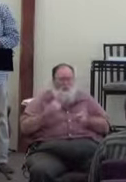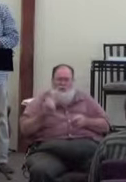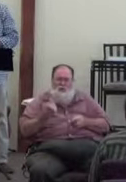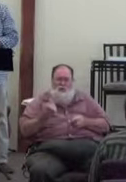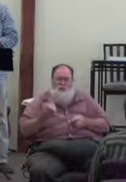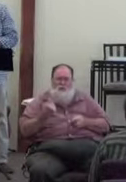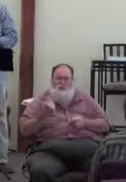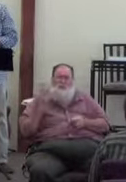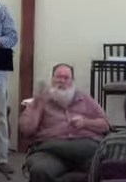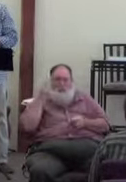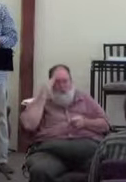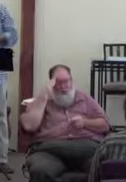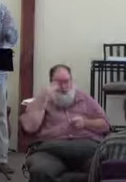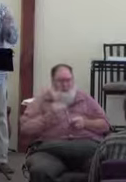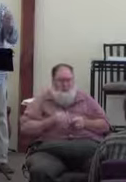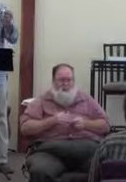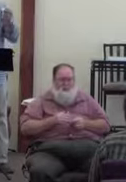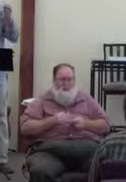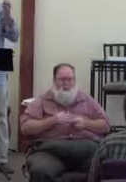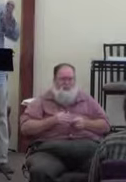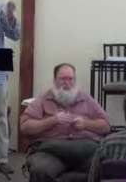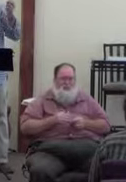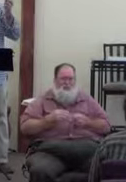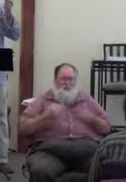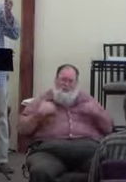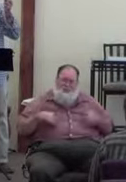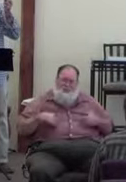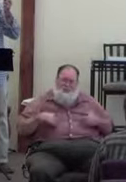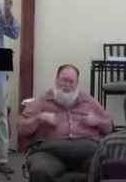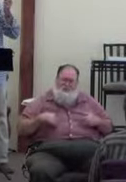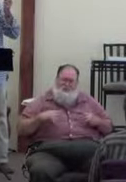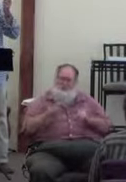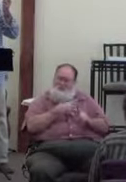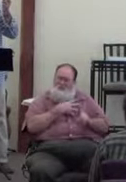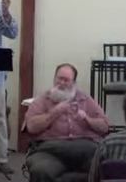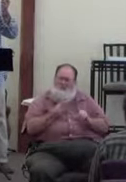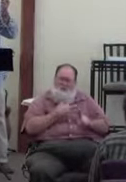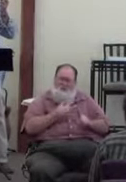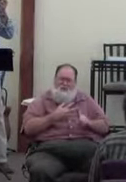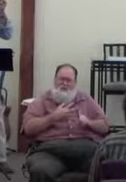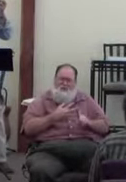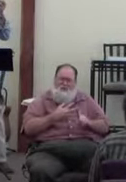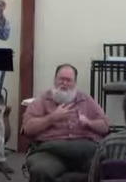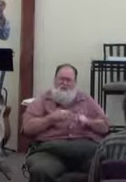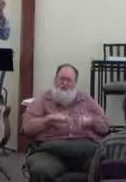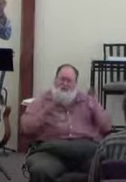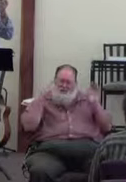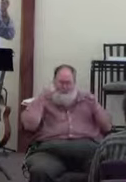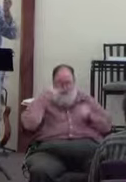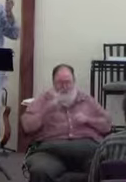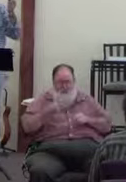Jesus. The beaten flesh, the stripes that was sacrificed for you and me.